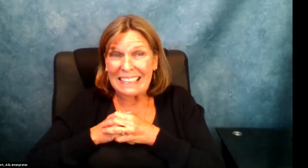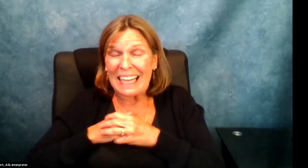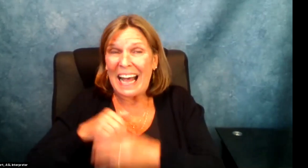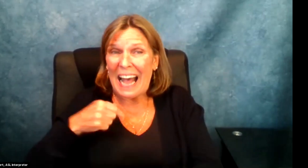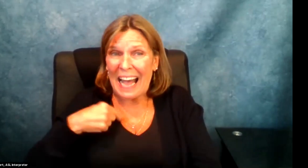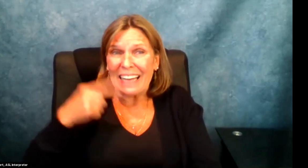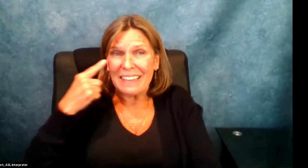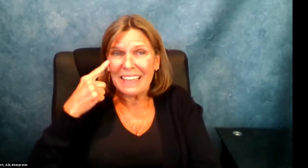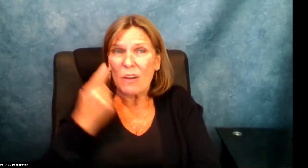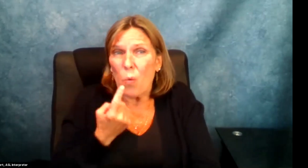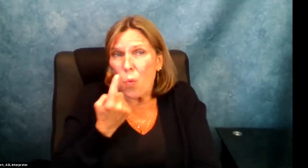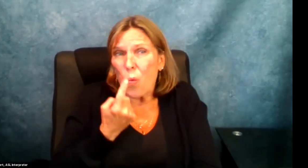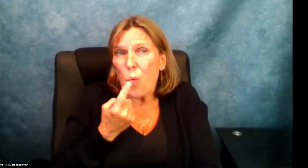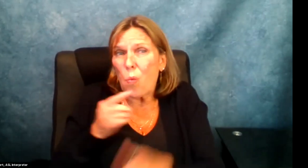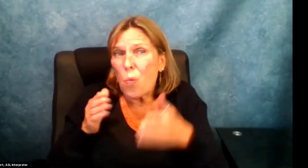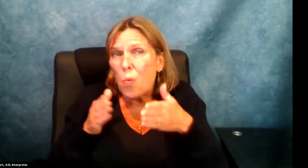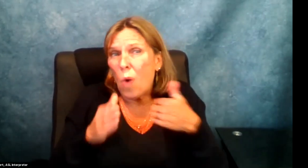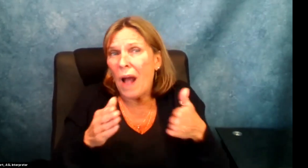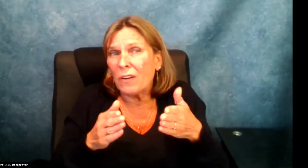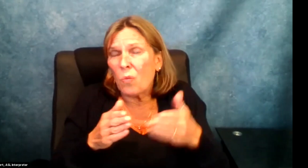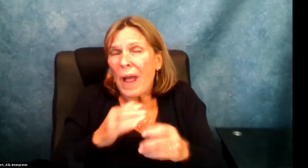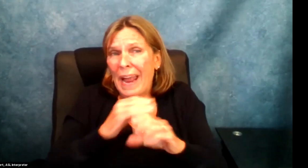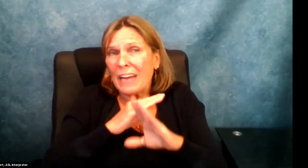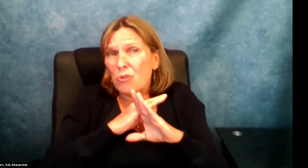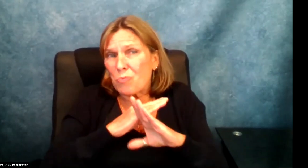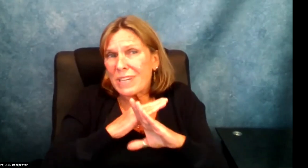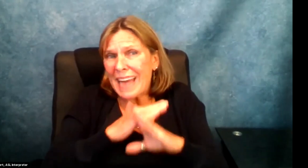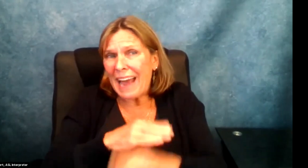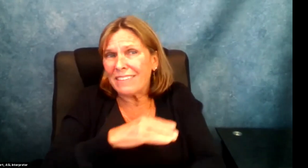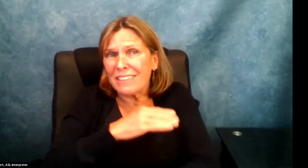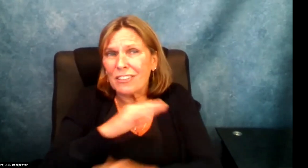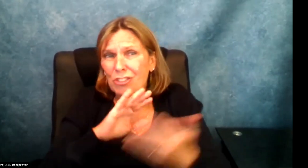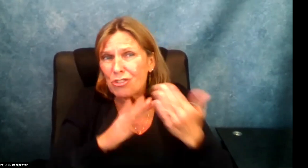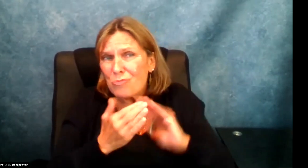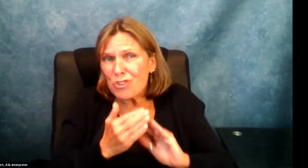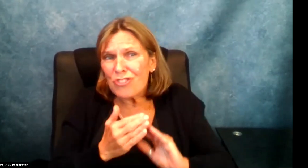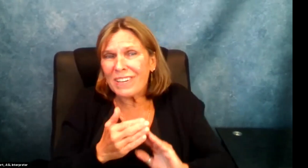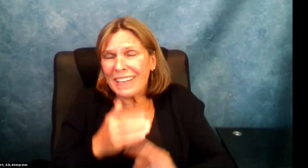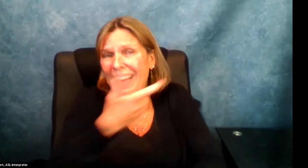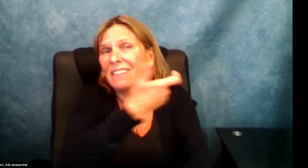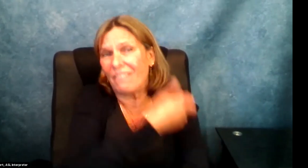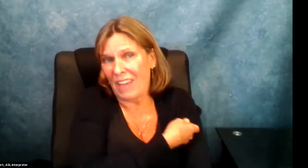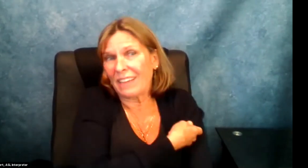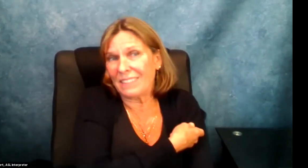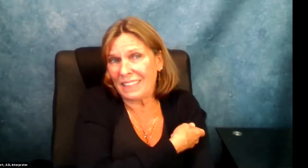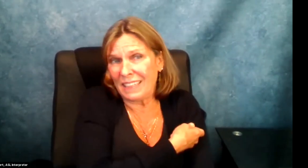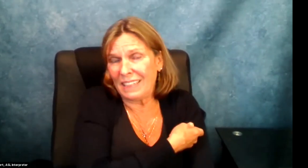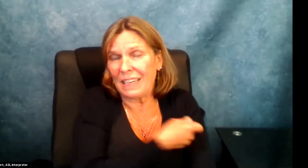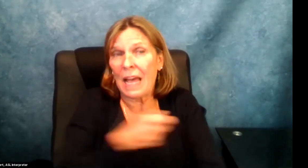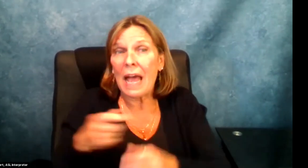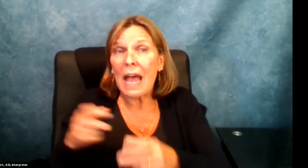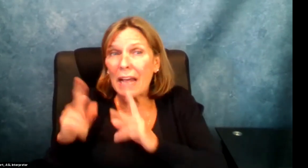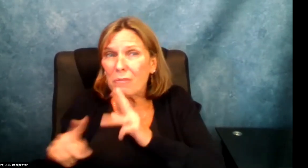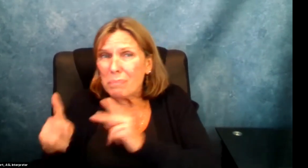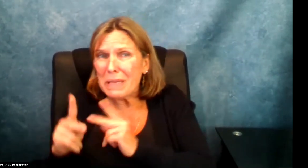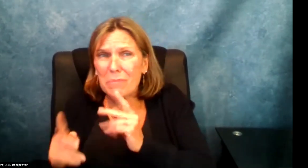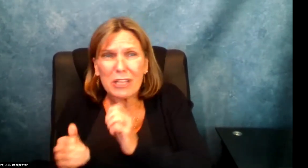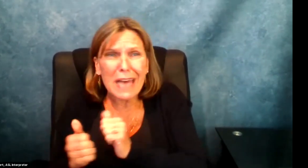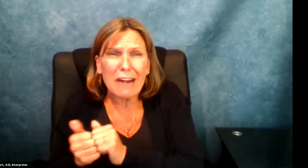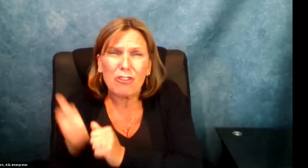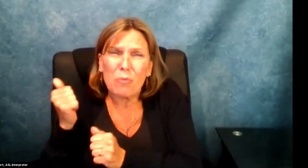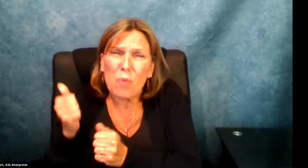one way that we protect our community and the people who are most vulnerable in our community. And in